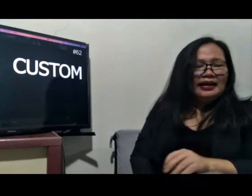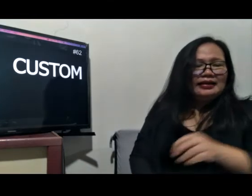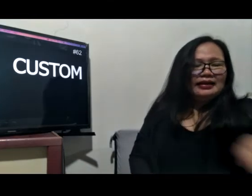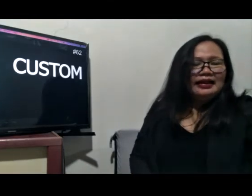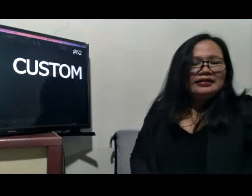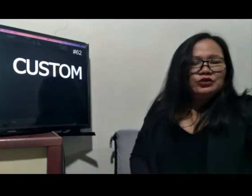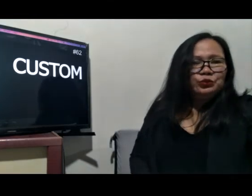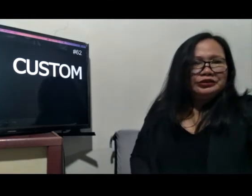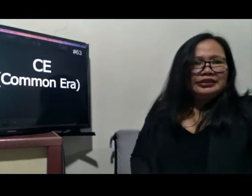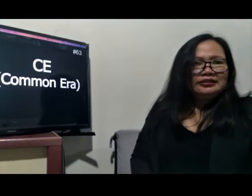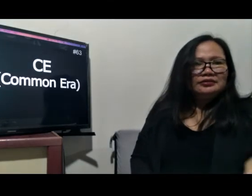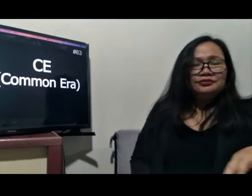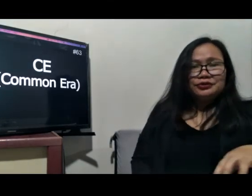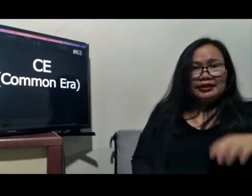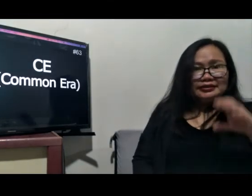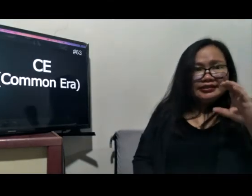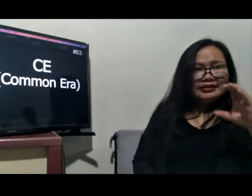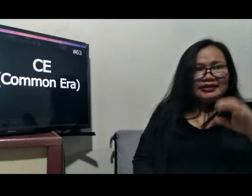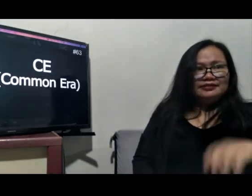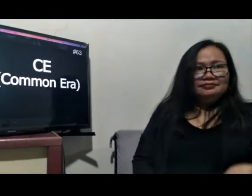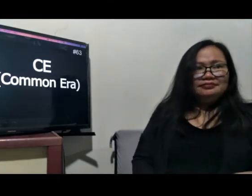And the last word for letter C,